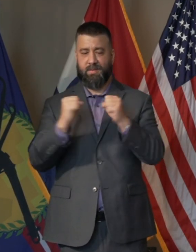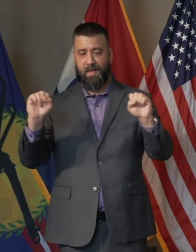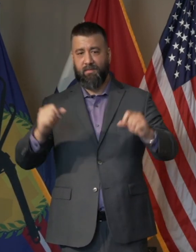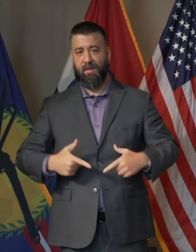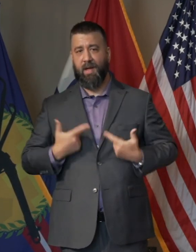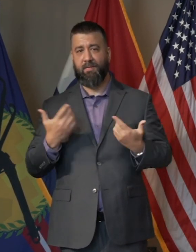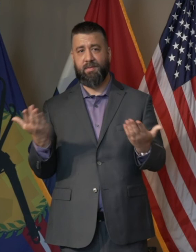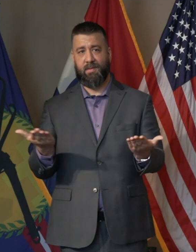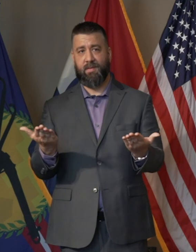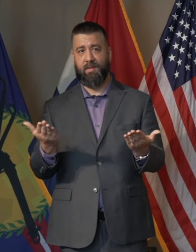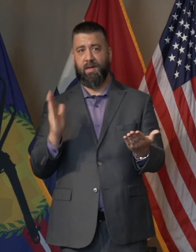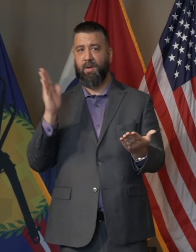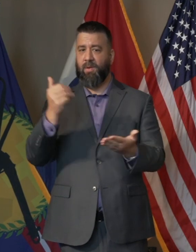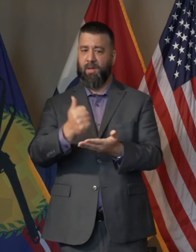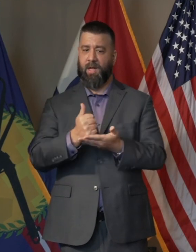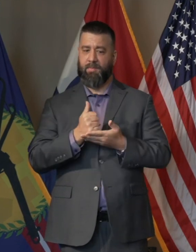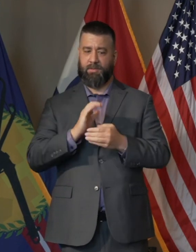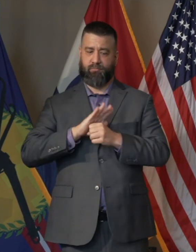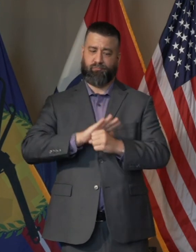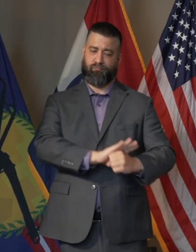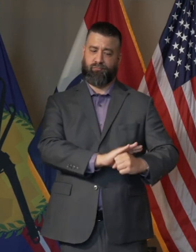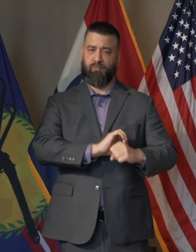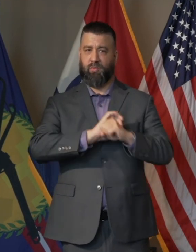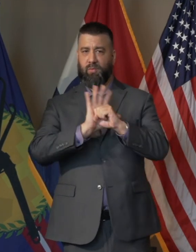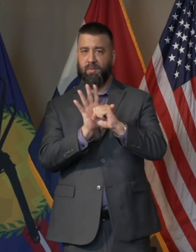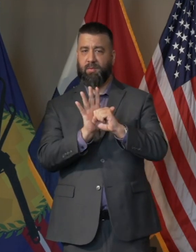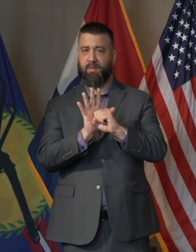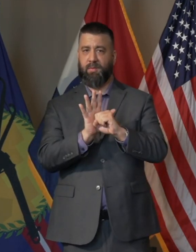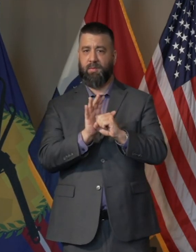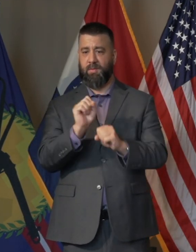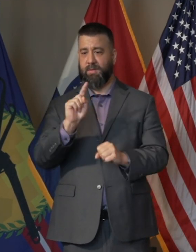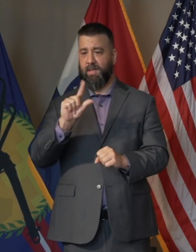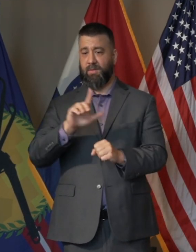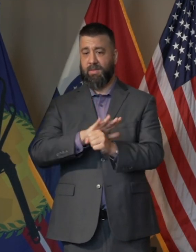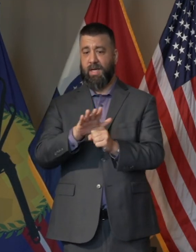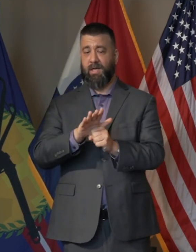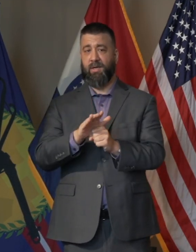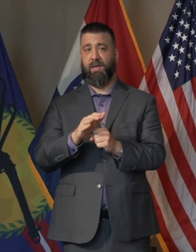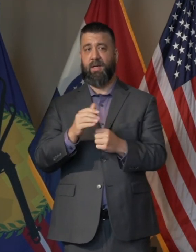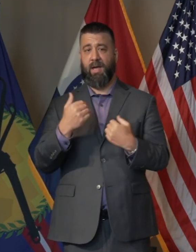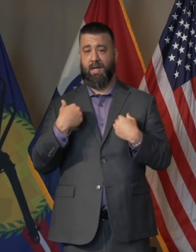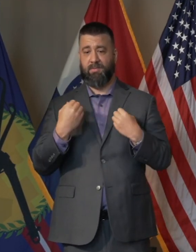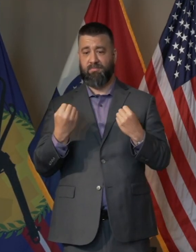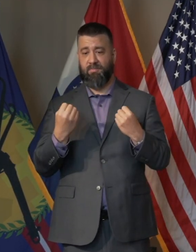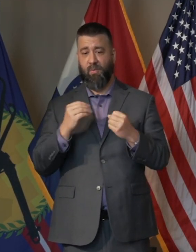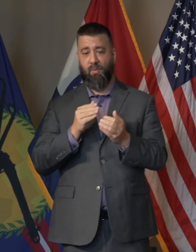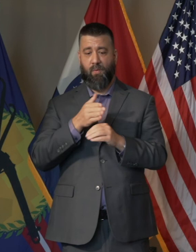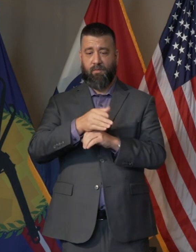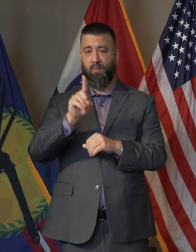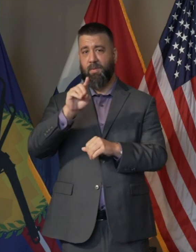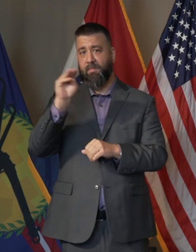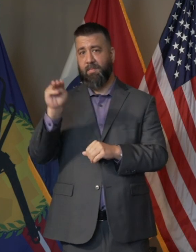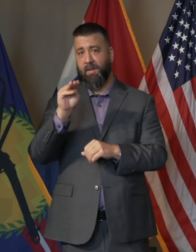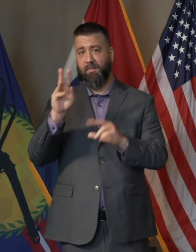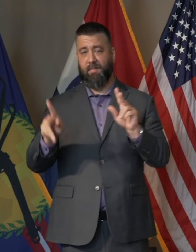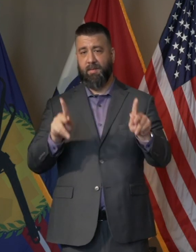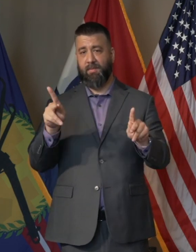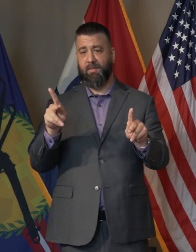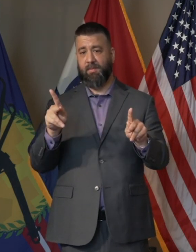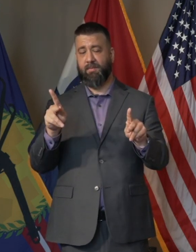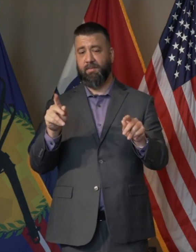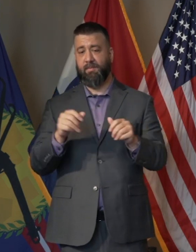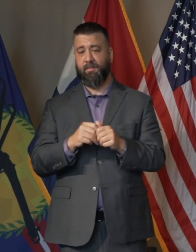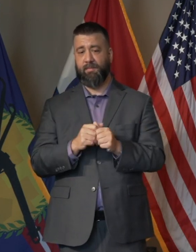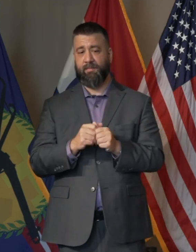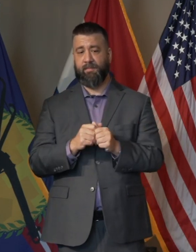County, and they will certainly help us suppress the virus. St. Louis County has a population of over 1 million people. It is well over half